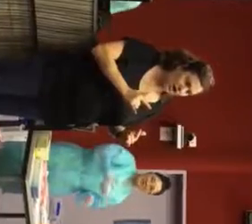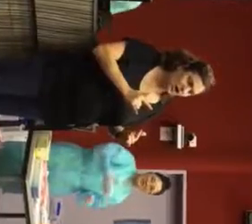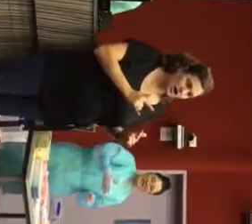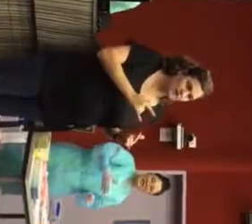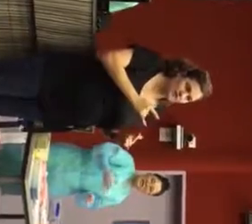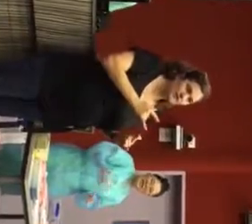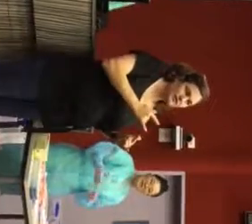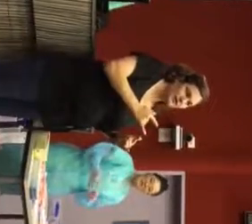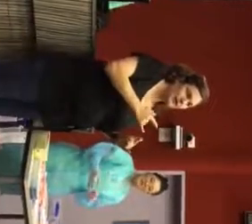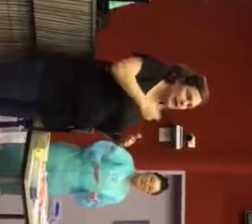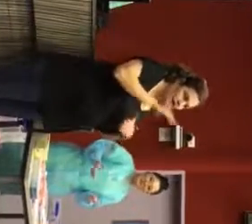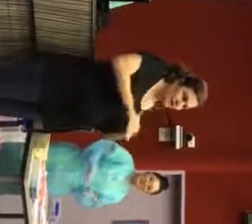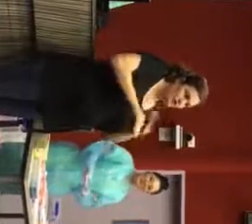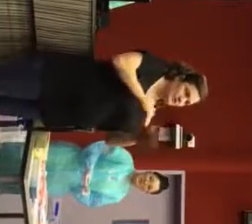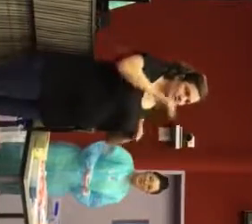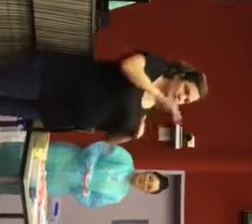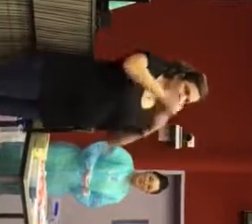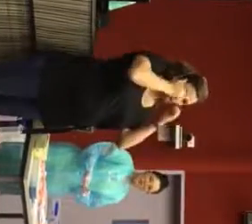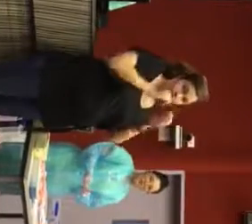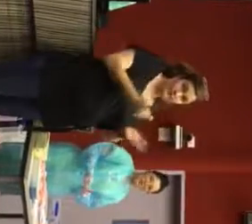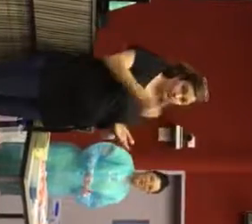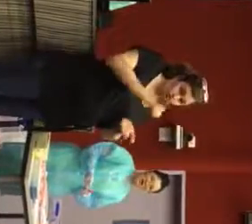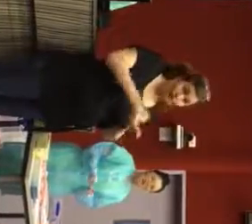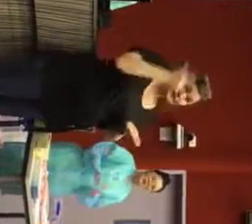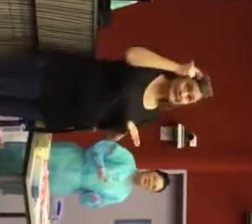Each step we have to get proved.